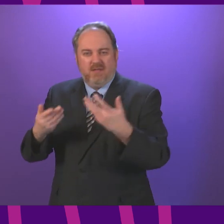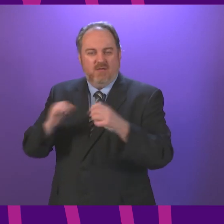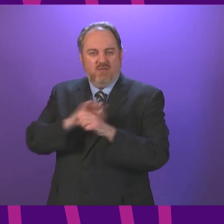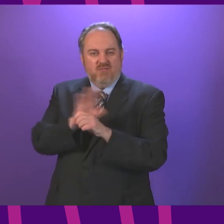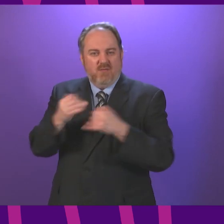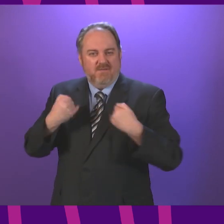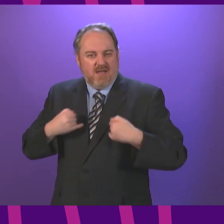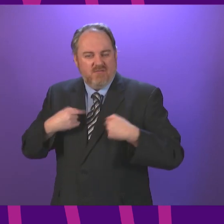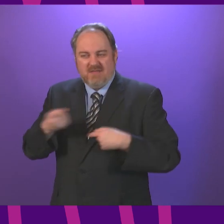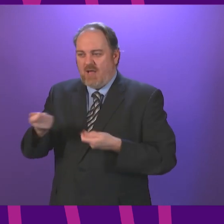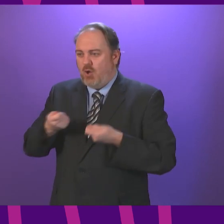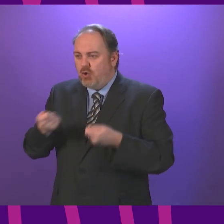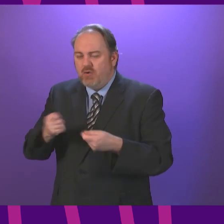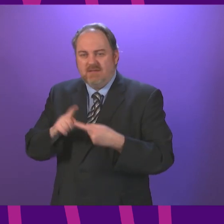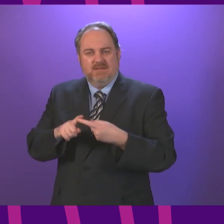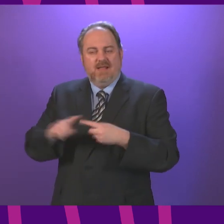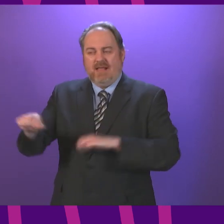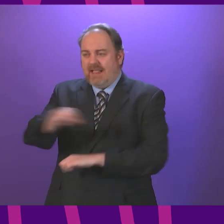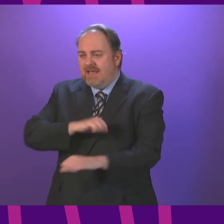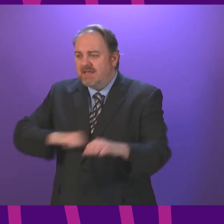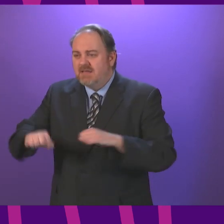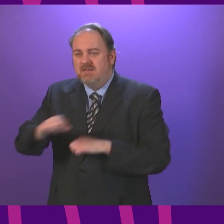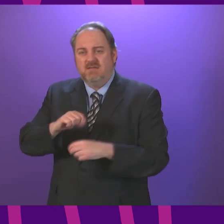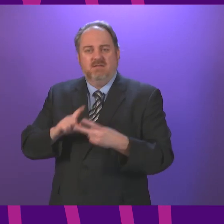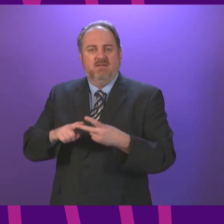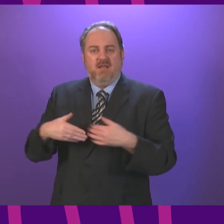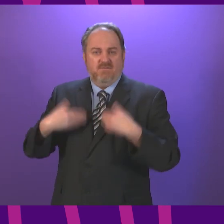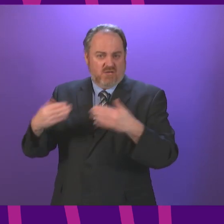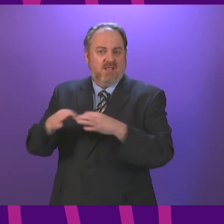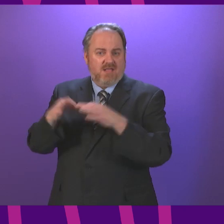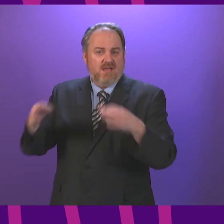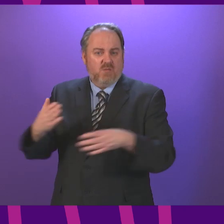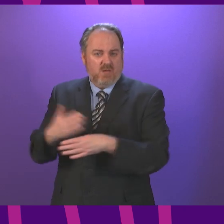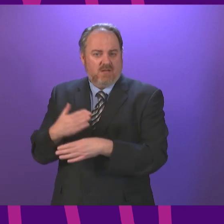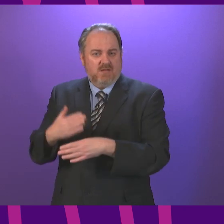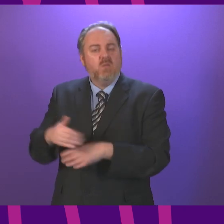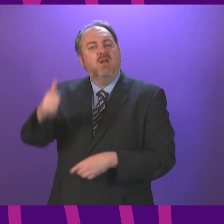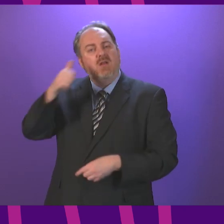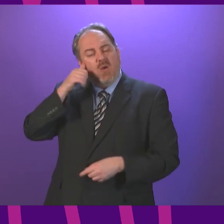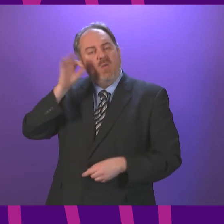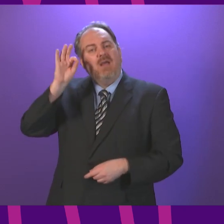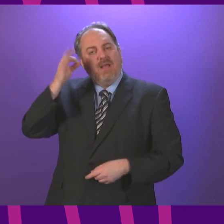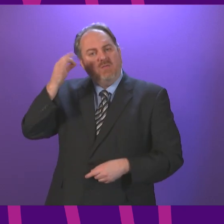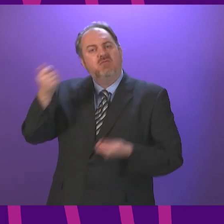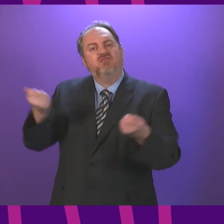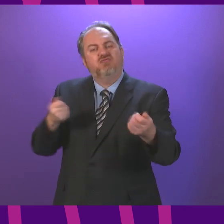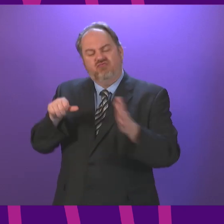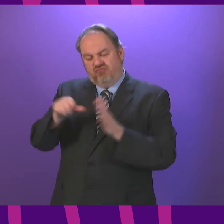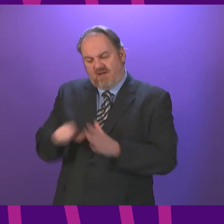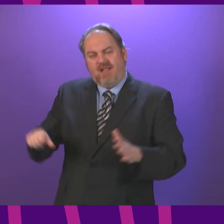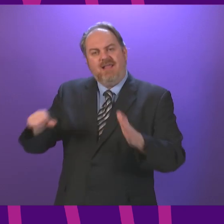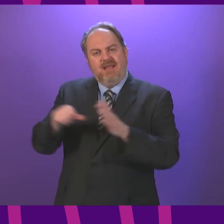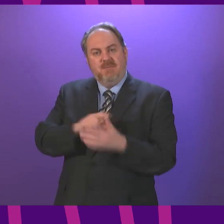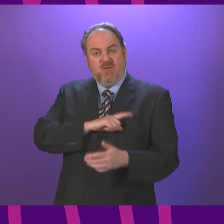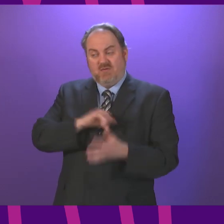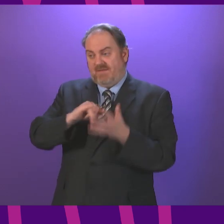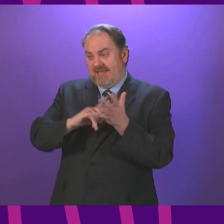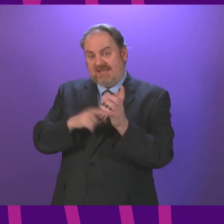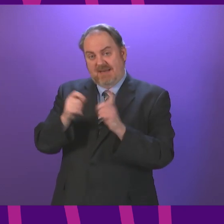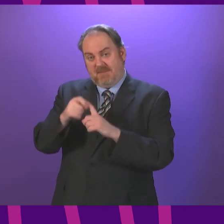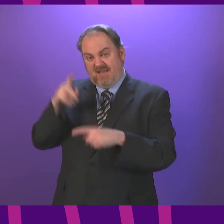cleaners. We all know that councils are strapped for cash after years of local government cuts by this SNP government.